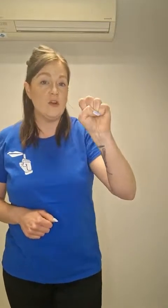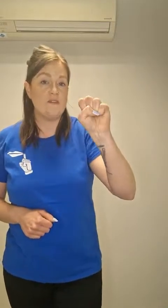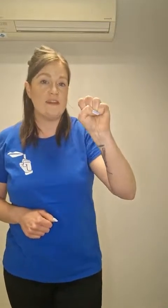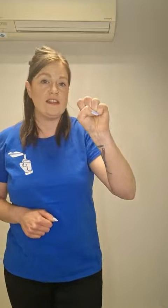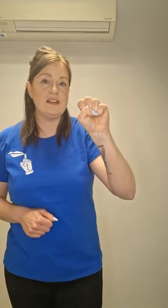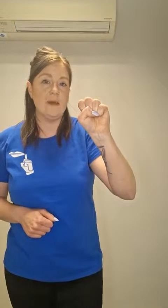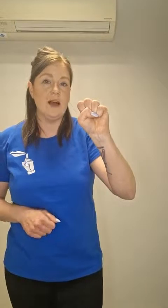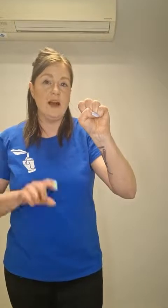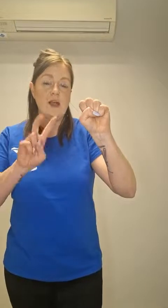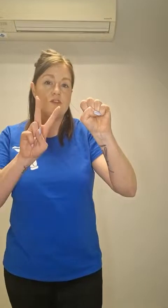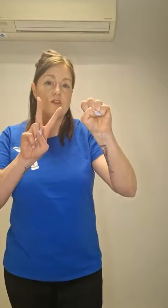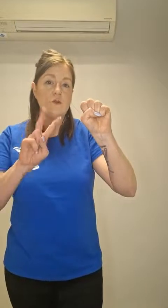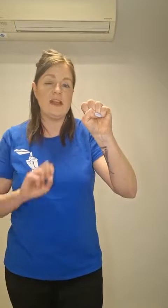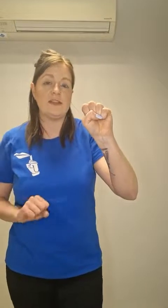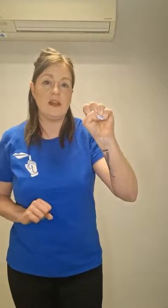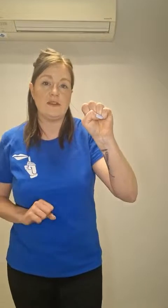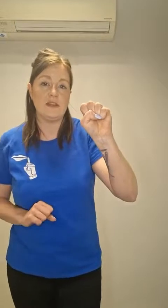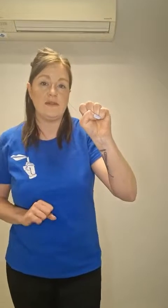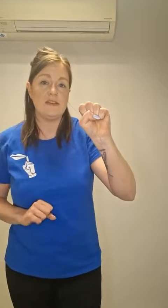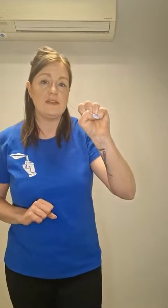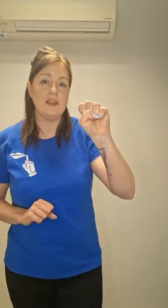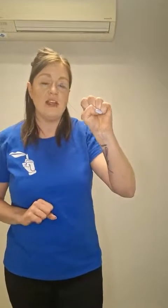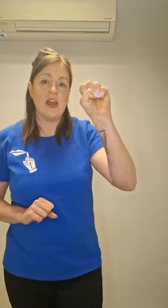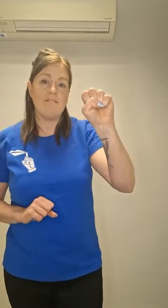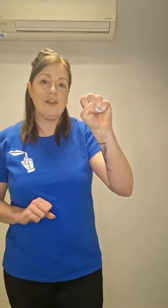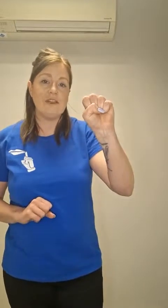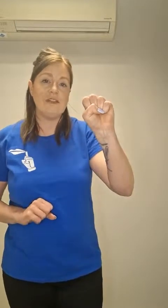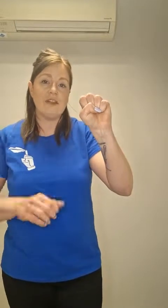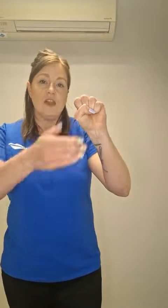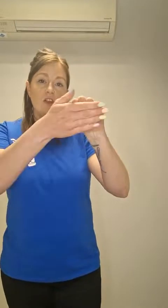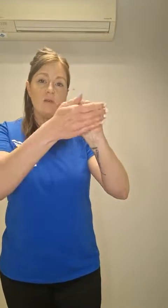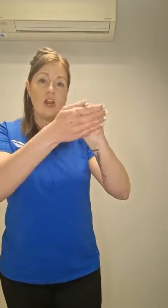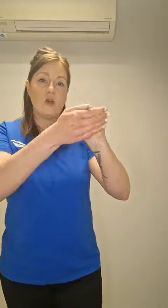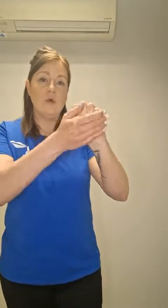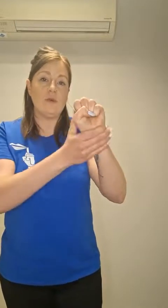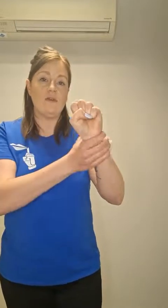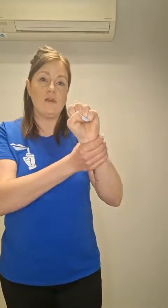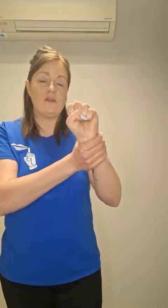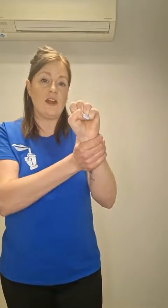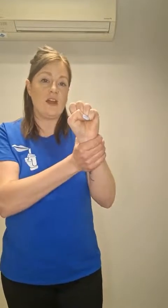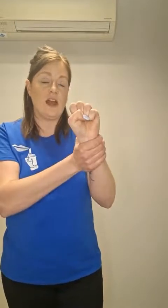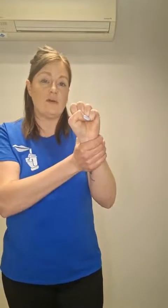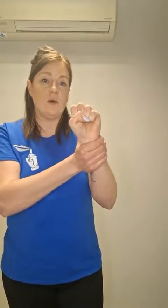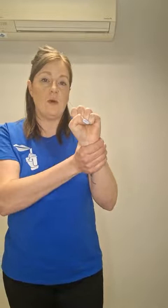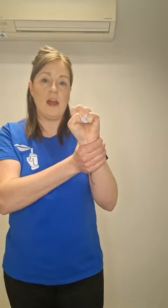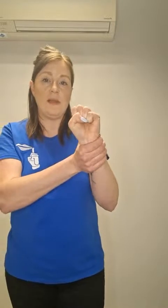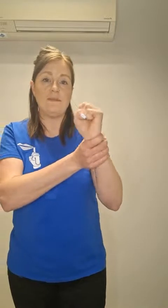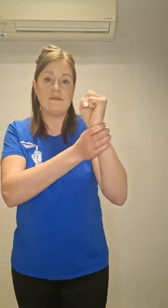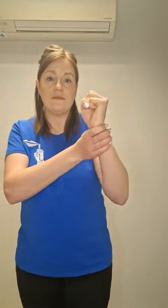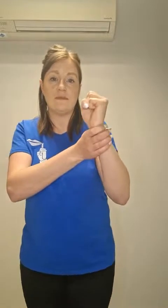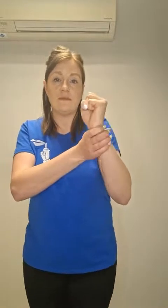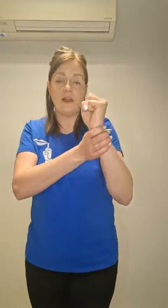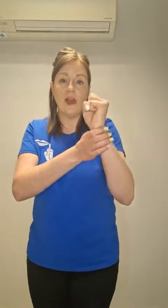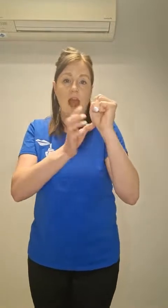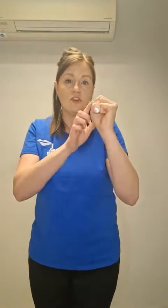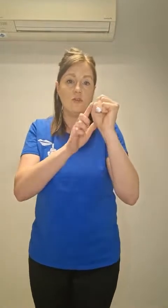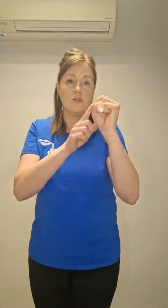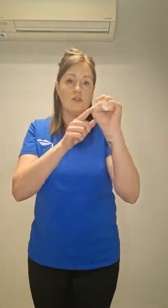very similar. Two ways to tell the difference. A fist, you'll tuck all of those fingernails away and you'll use your